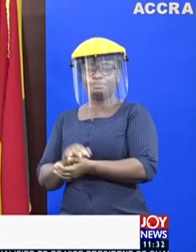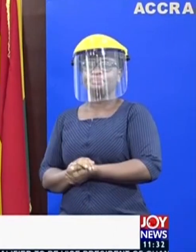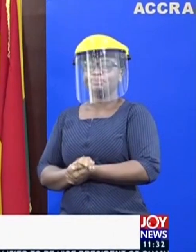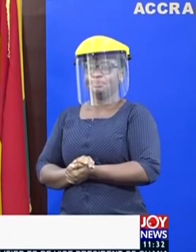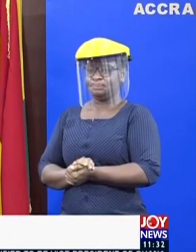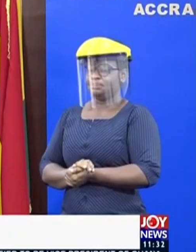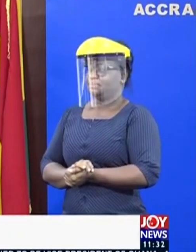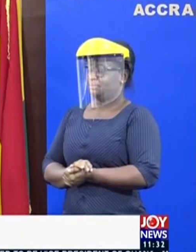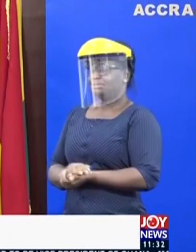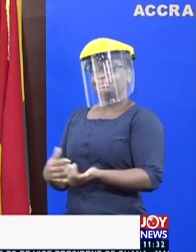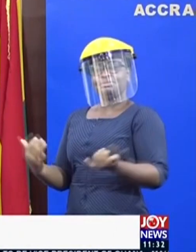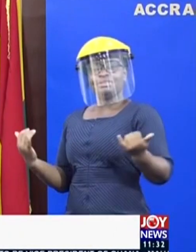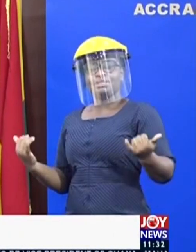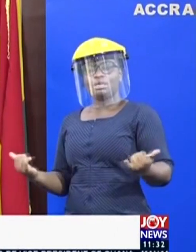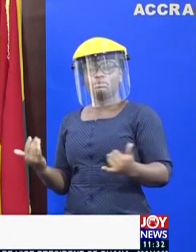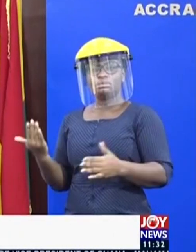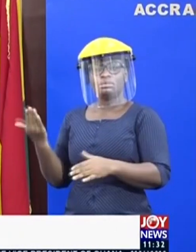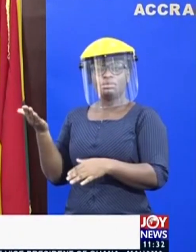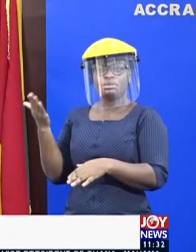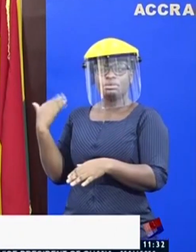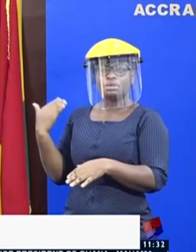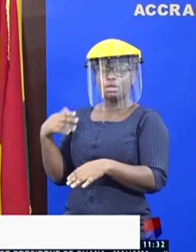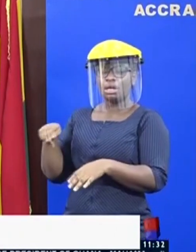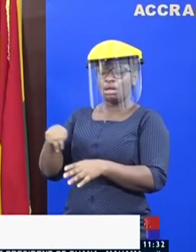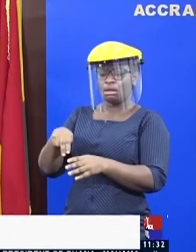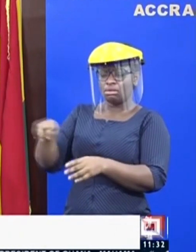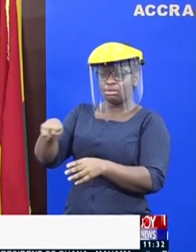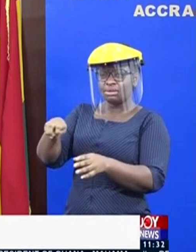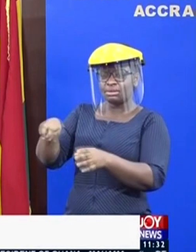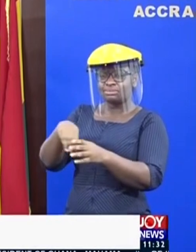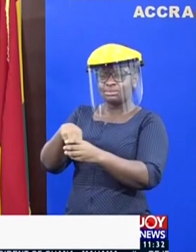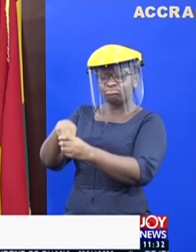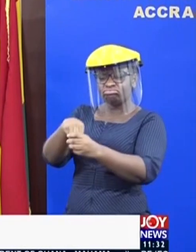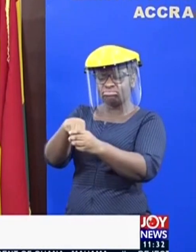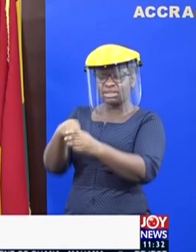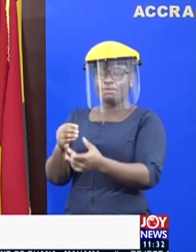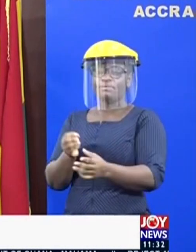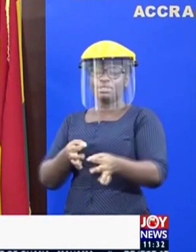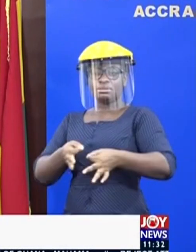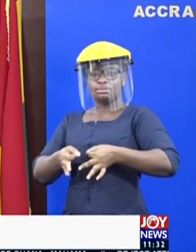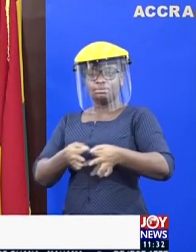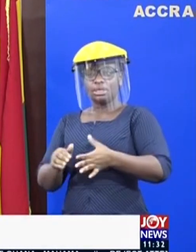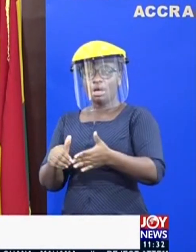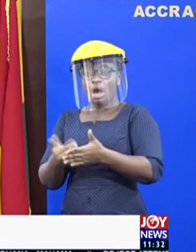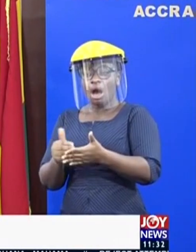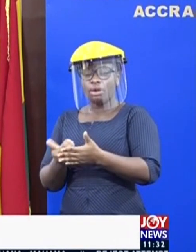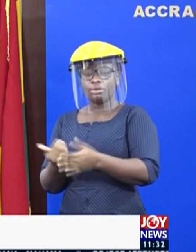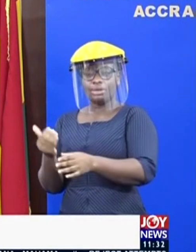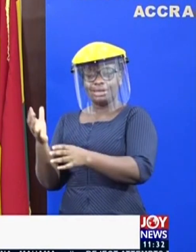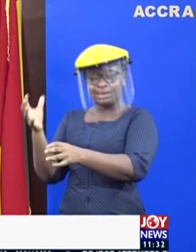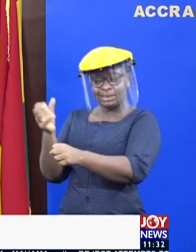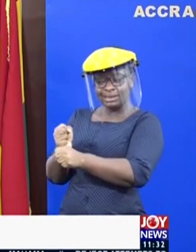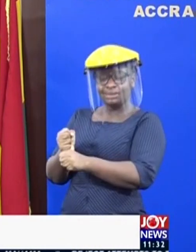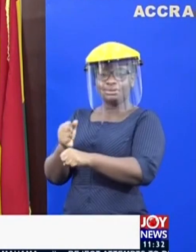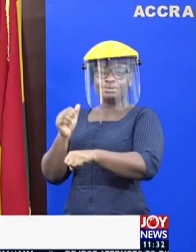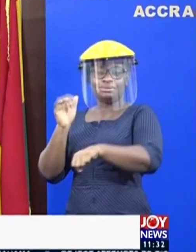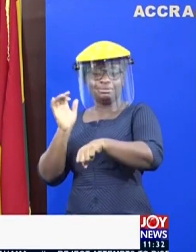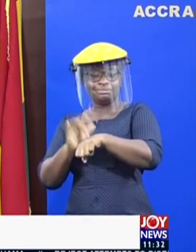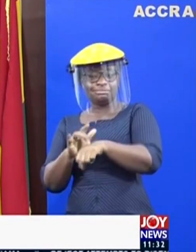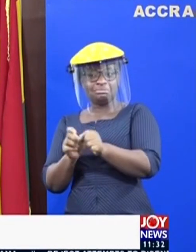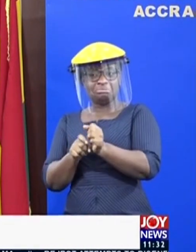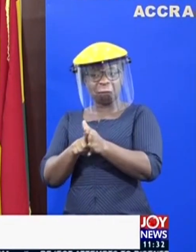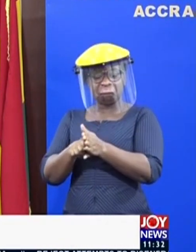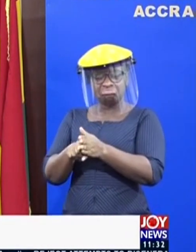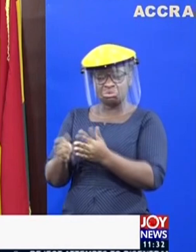both. For the transport, I think I'll explain how you can contract the disease. It can be from